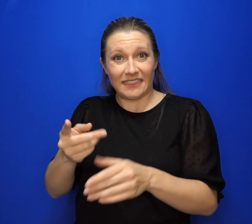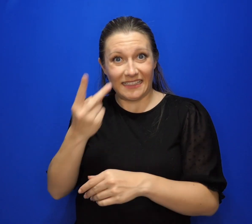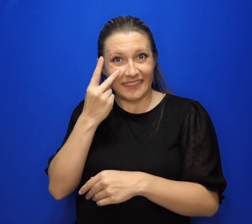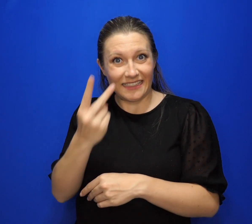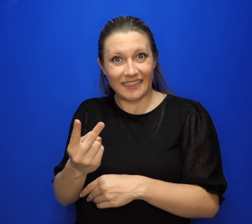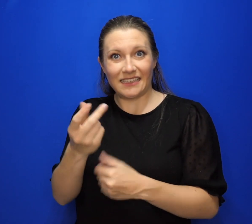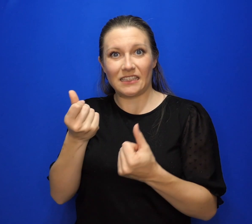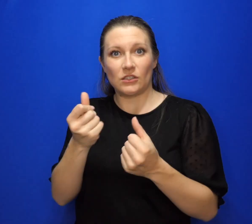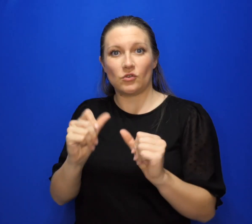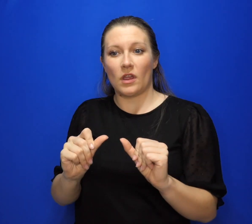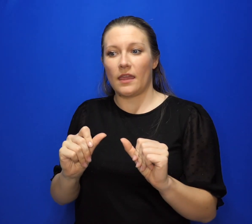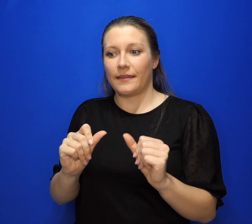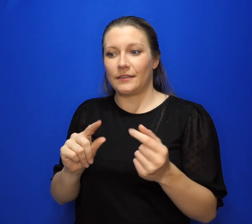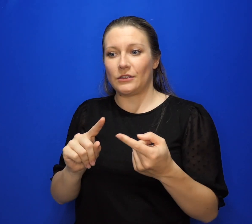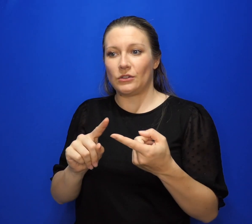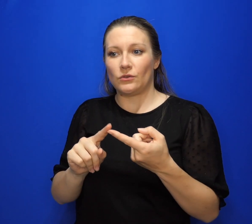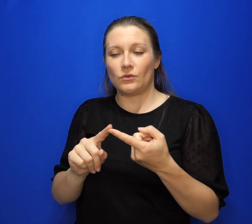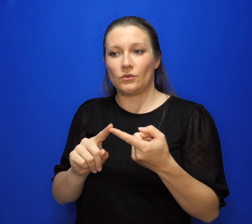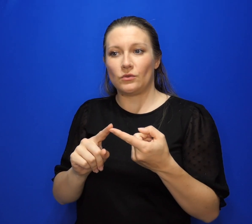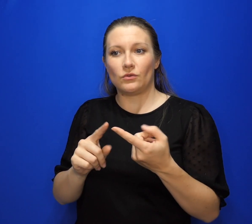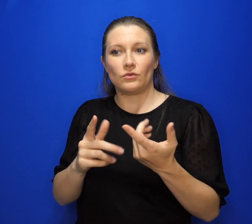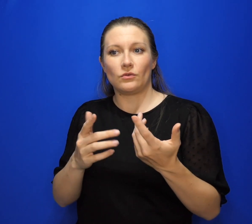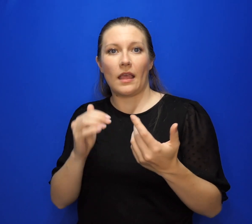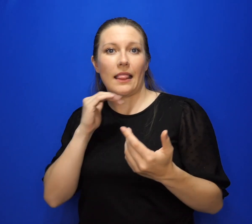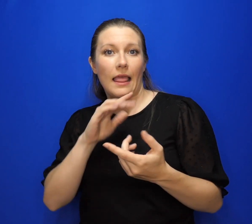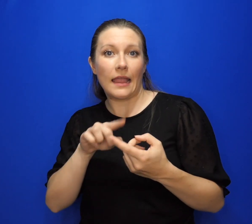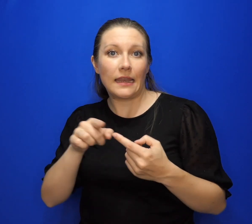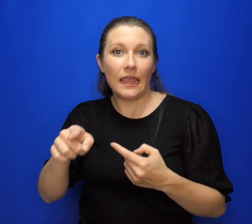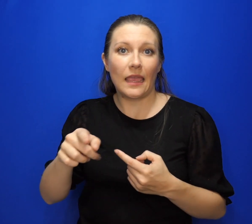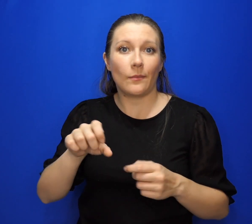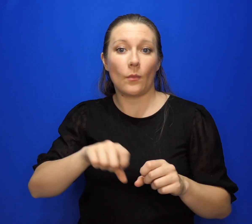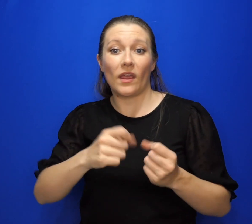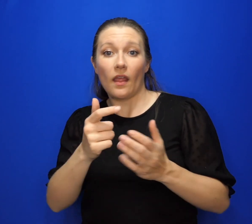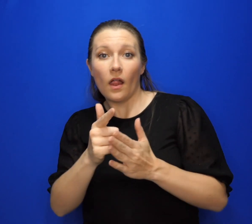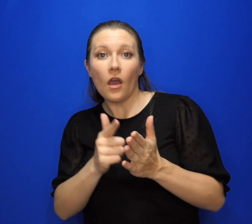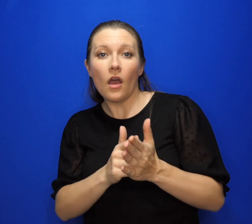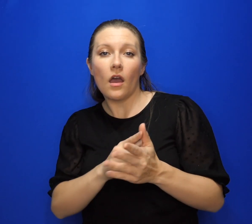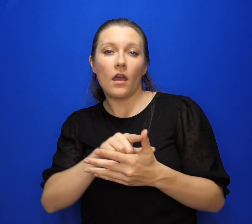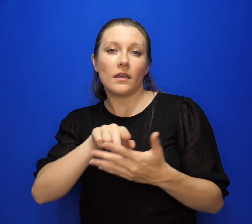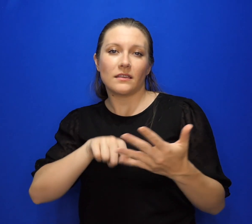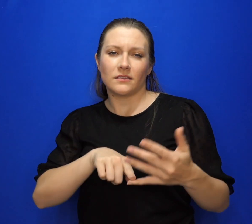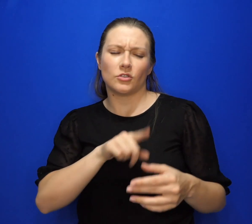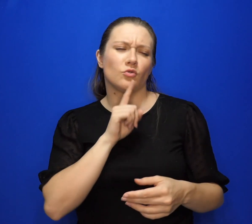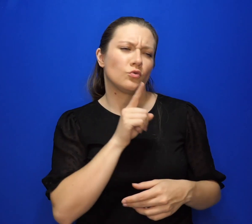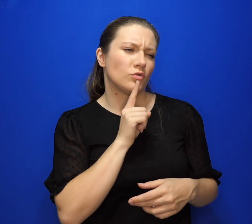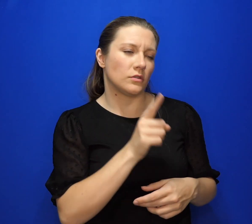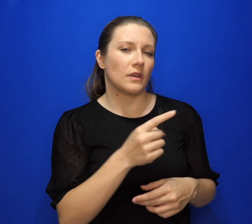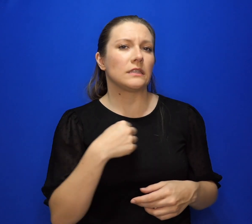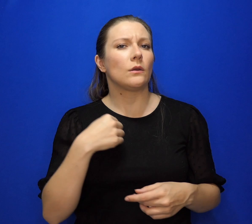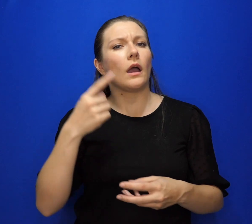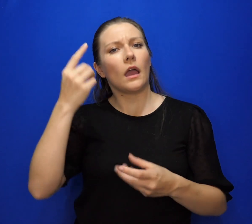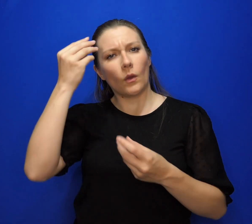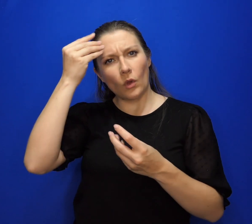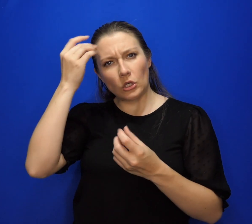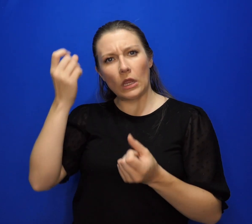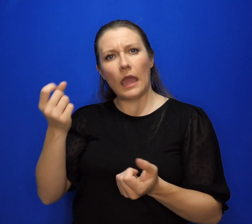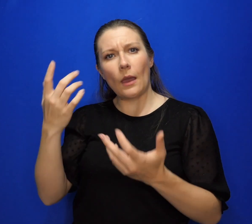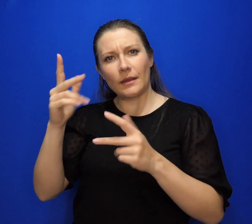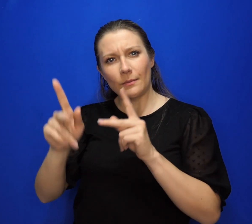sees is trying to get over on him, lie to him, or is breaking a law. Sure. And I wonder how